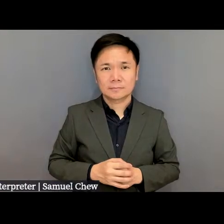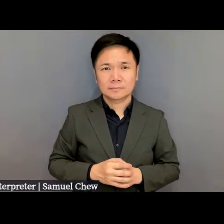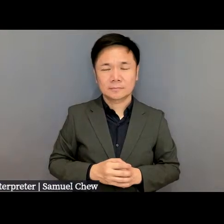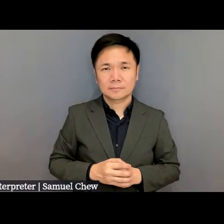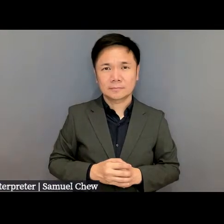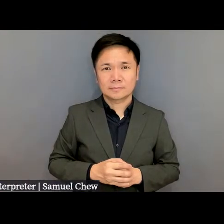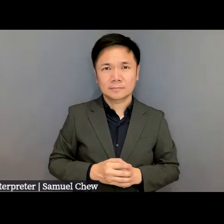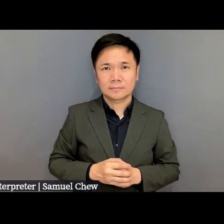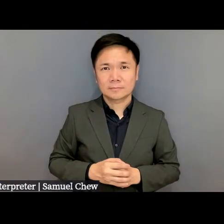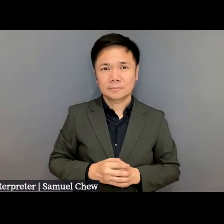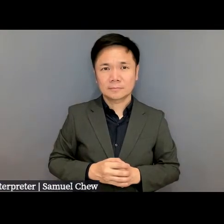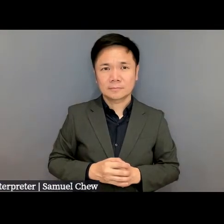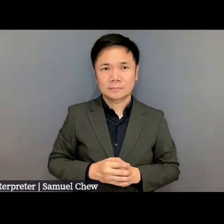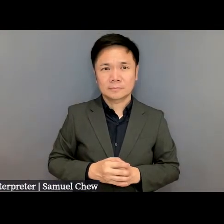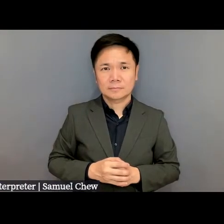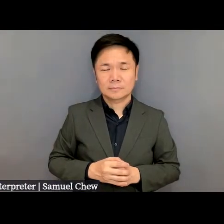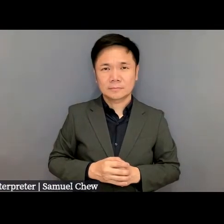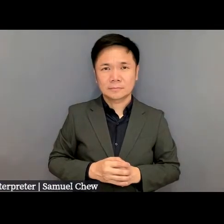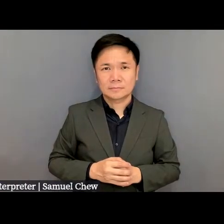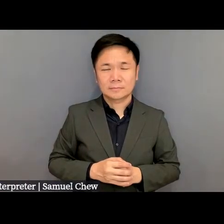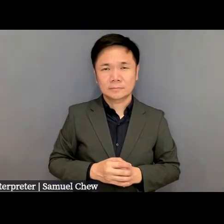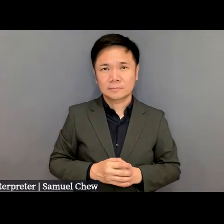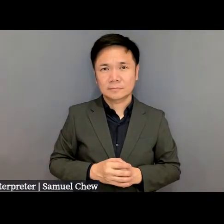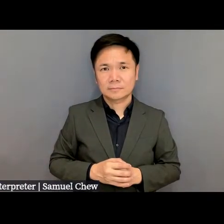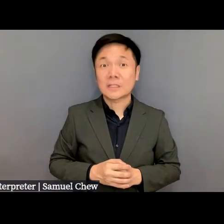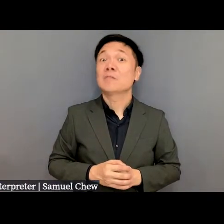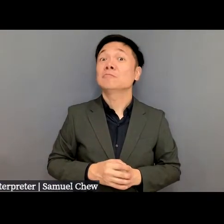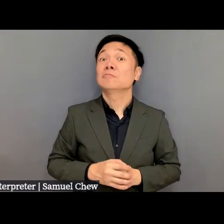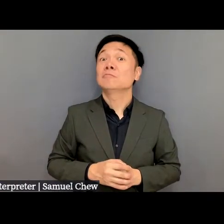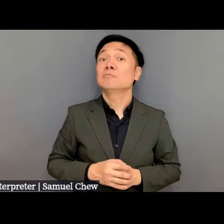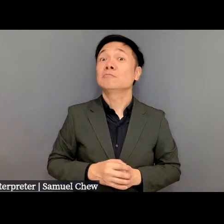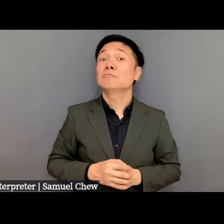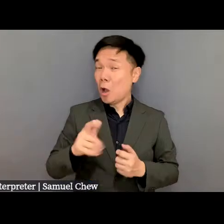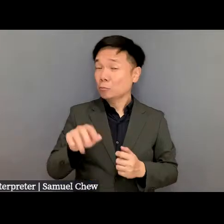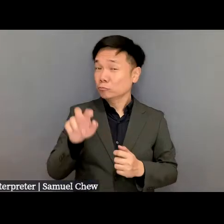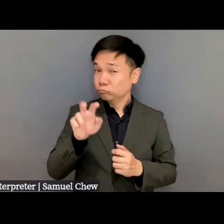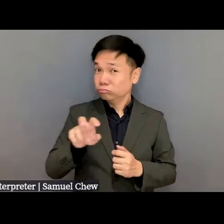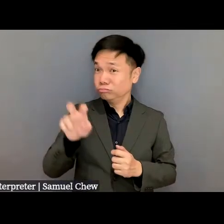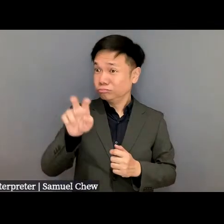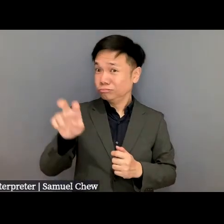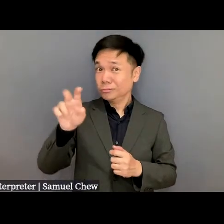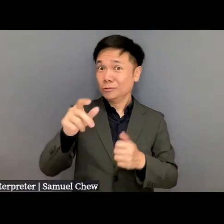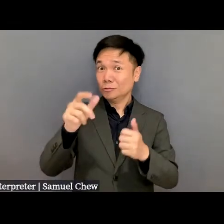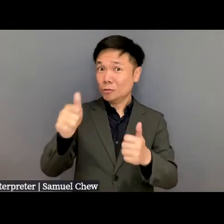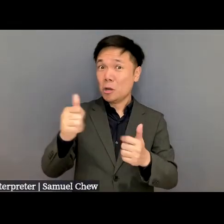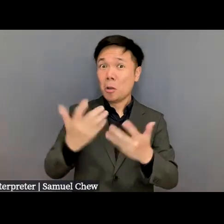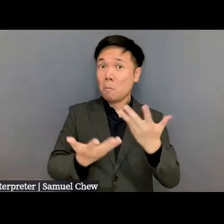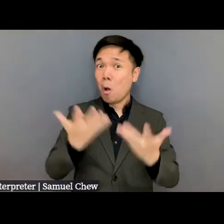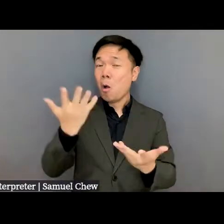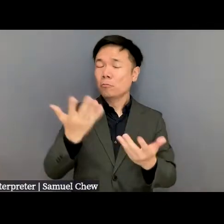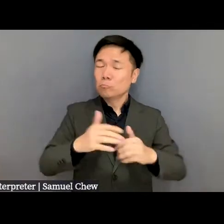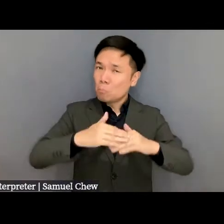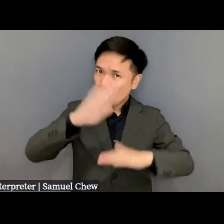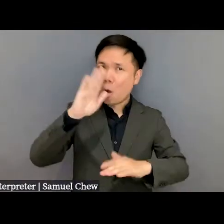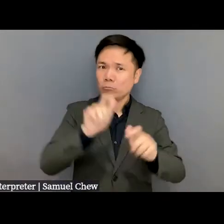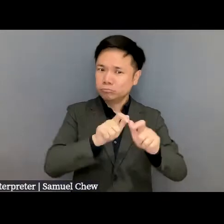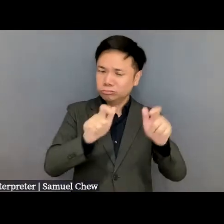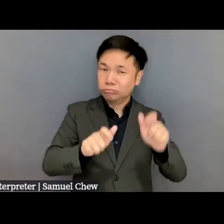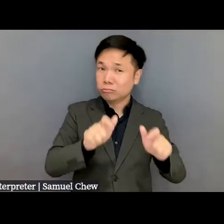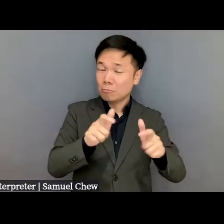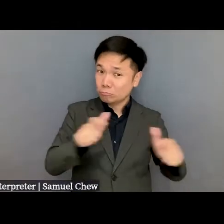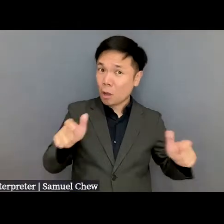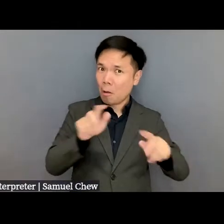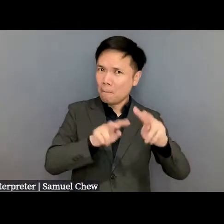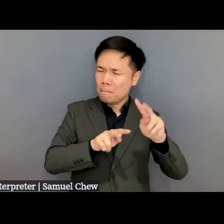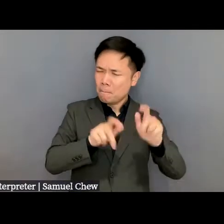like a wider acceptance, a wider help, a wider agreement for doing this together. So I